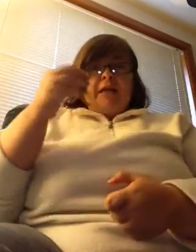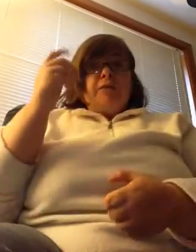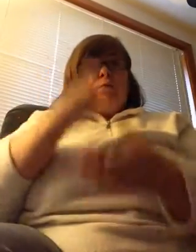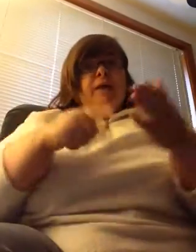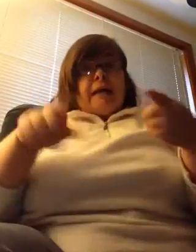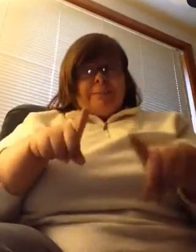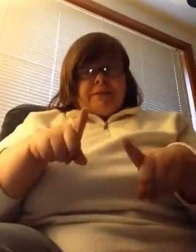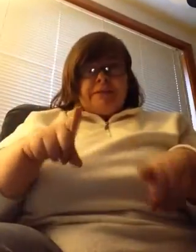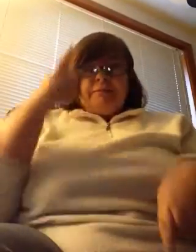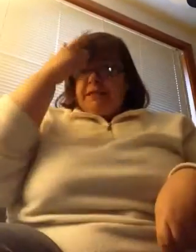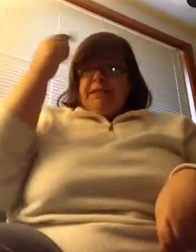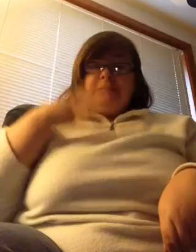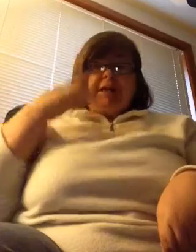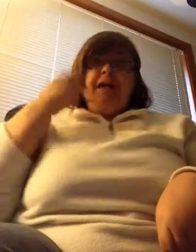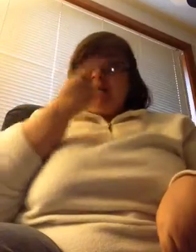And what happened, because of my eyes,